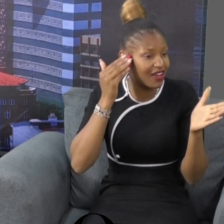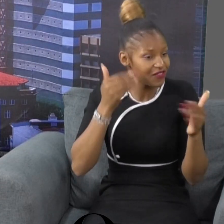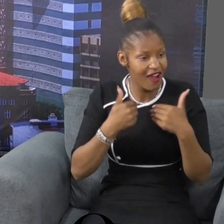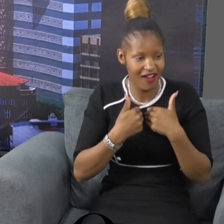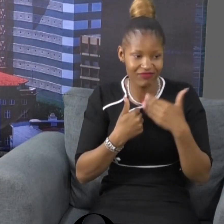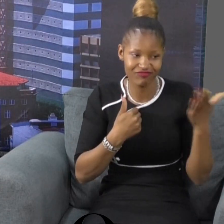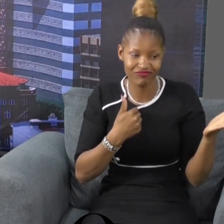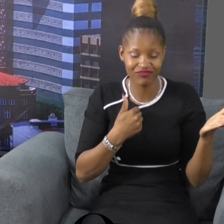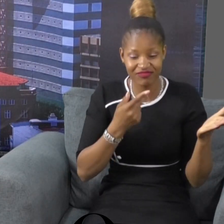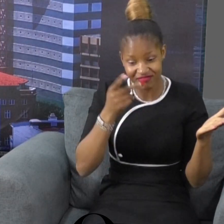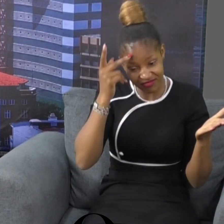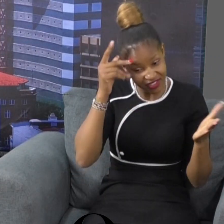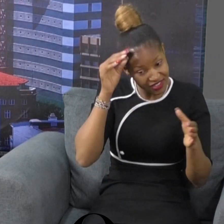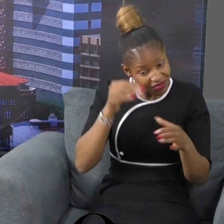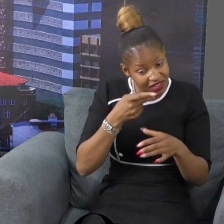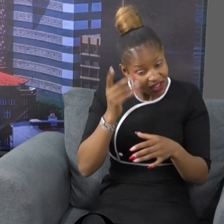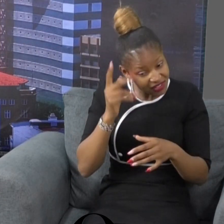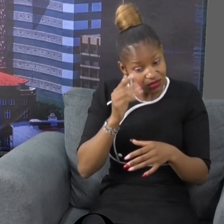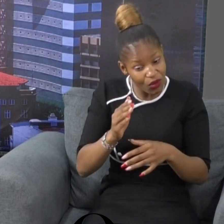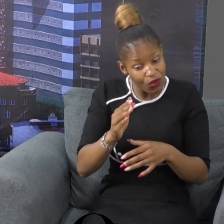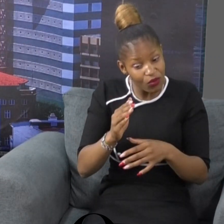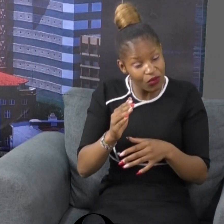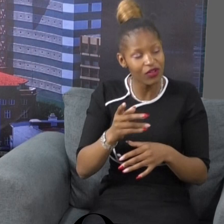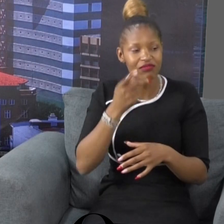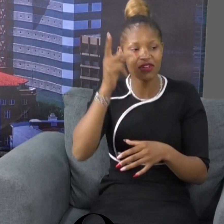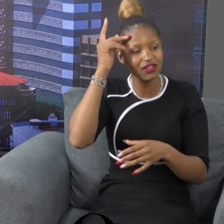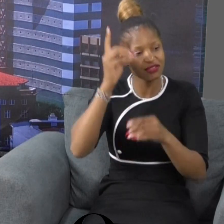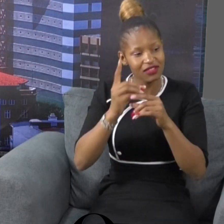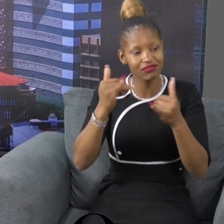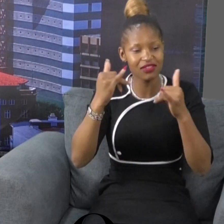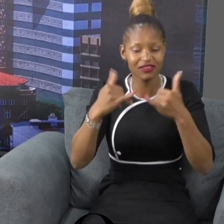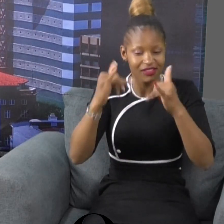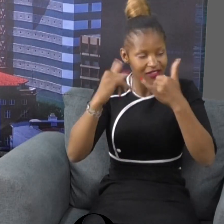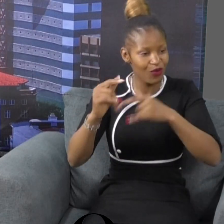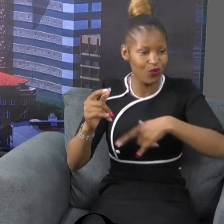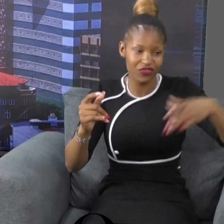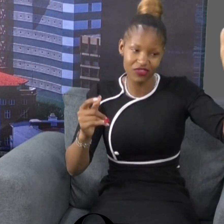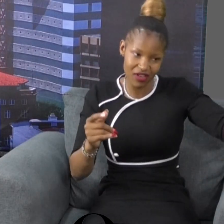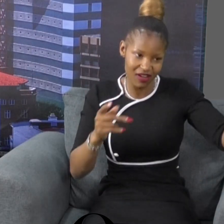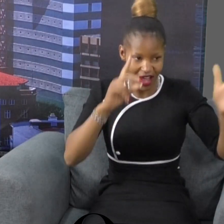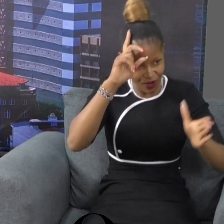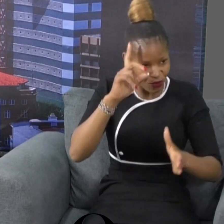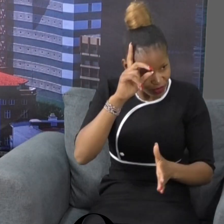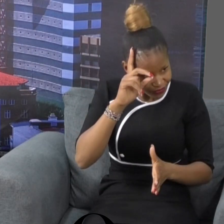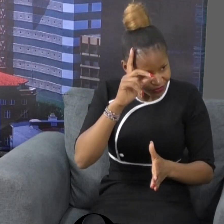In Nyandarua, we have a school for the deaf. That is where I started my primary school education, and